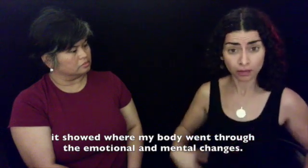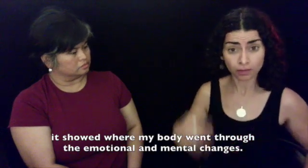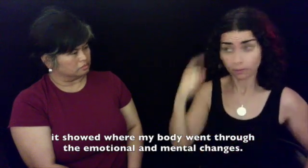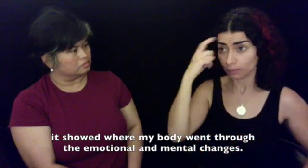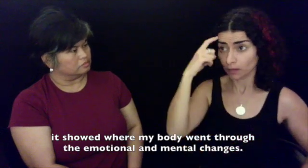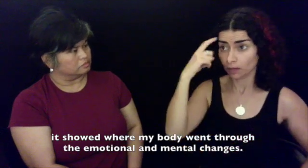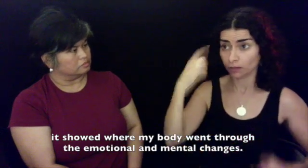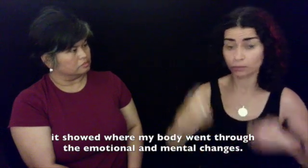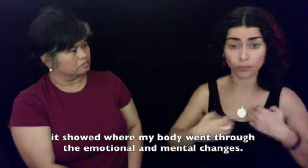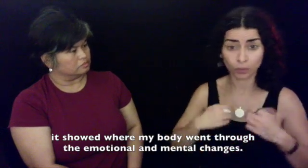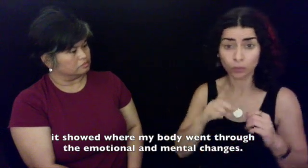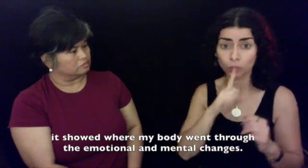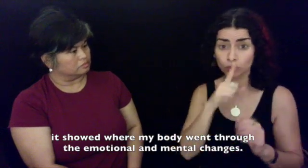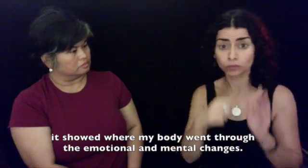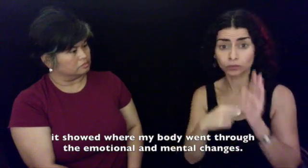through emotional and mental changes.